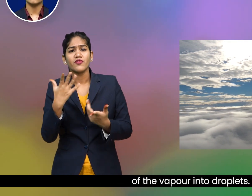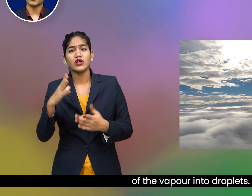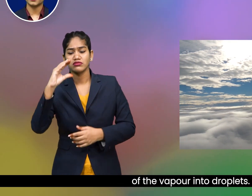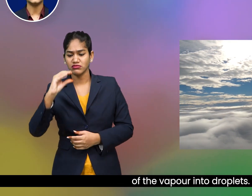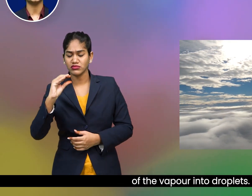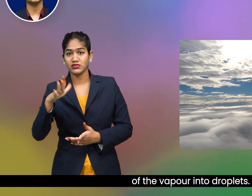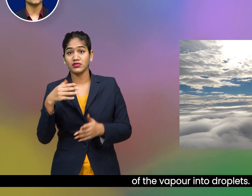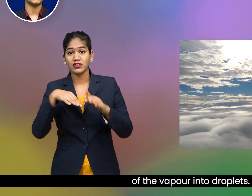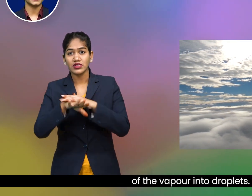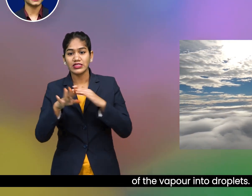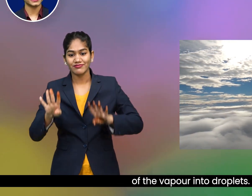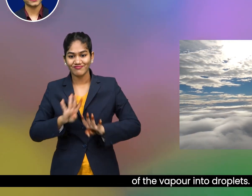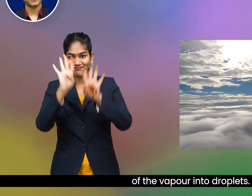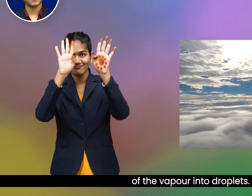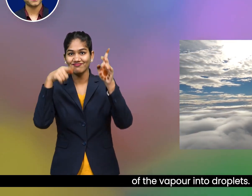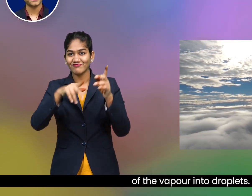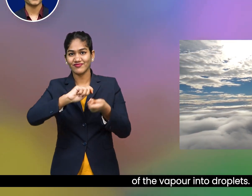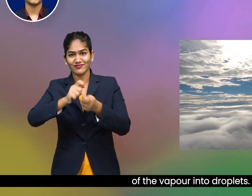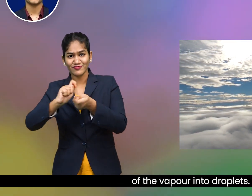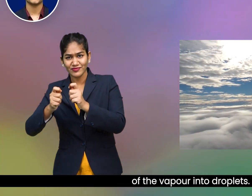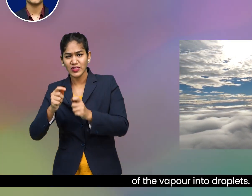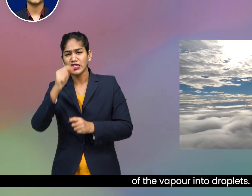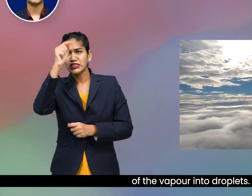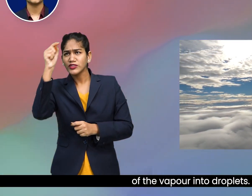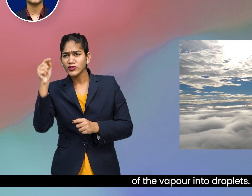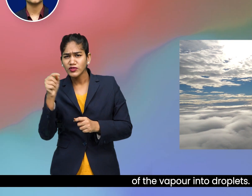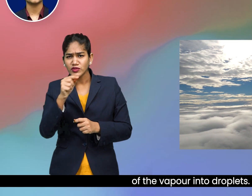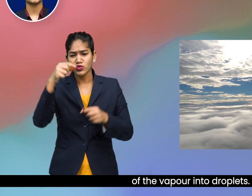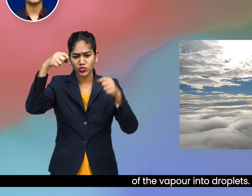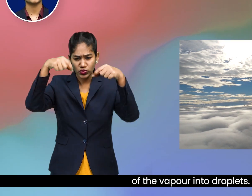of the vapor into droplets.